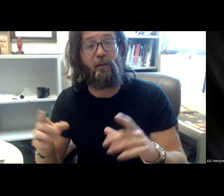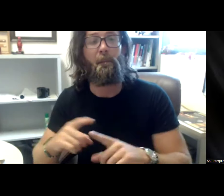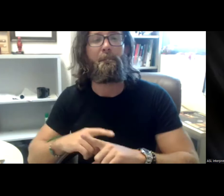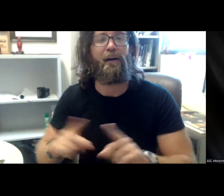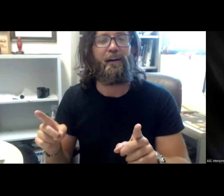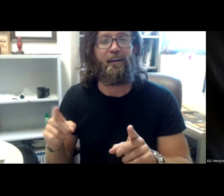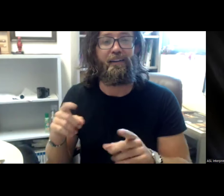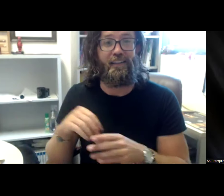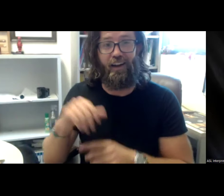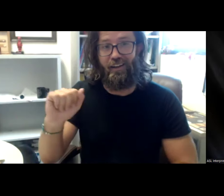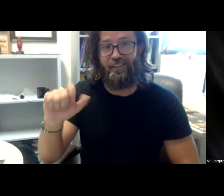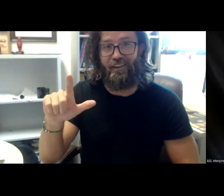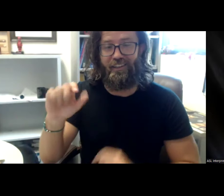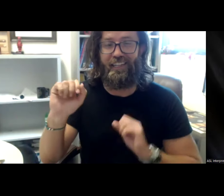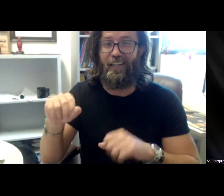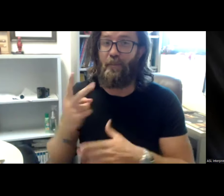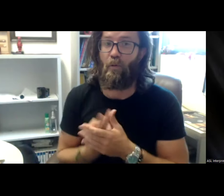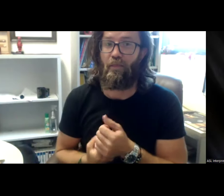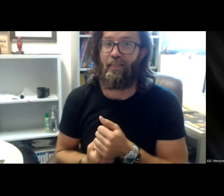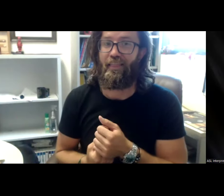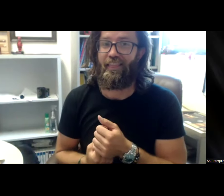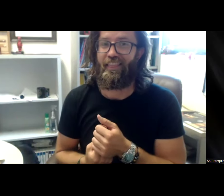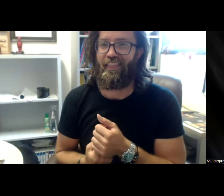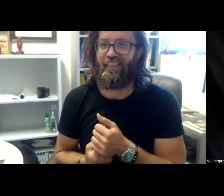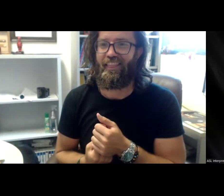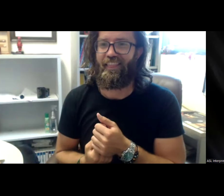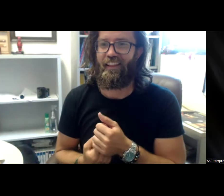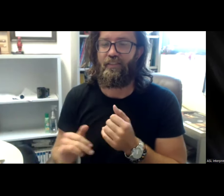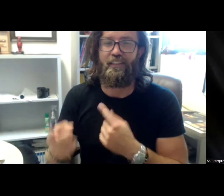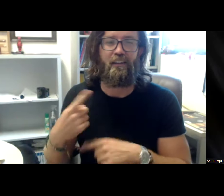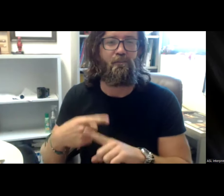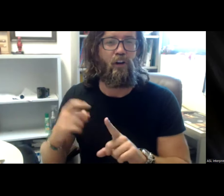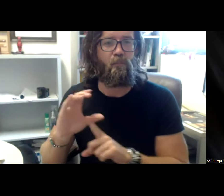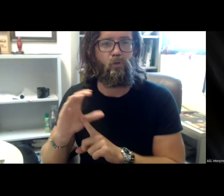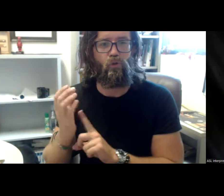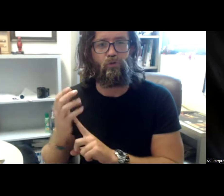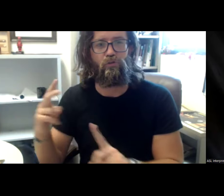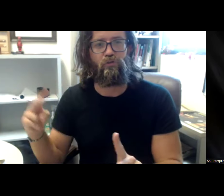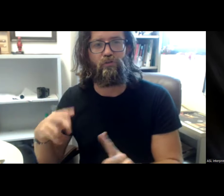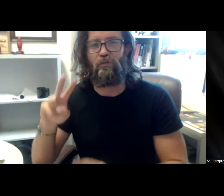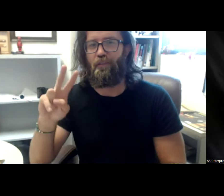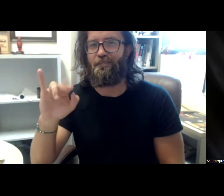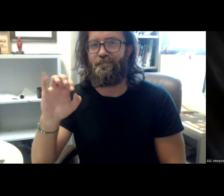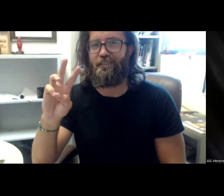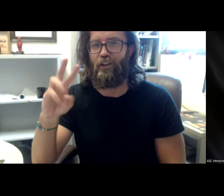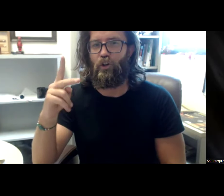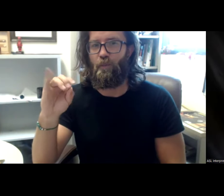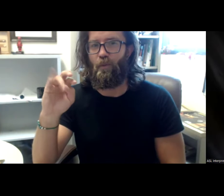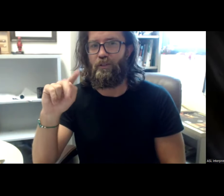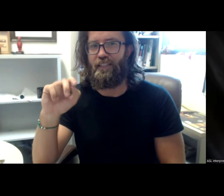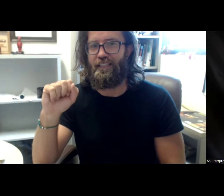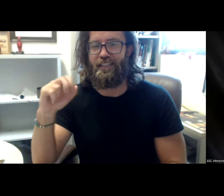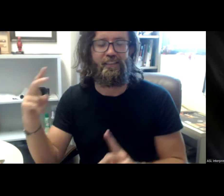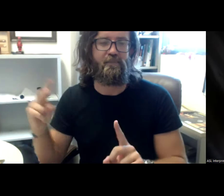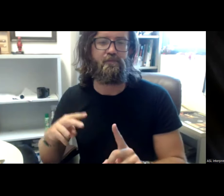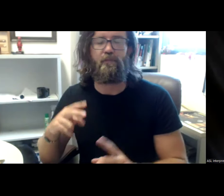English, it means a negative thing, but in ASL, it can be both negative or positive. The sign is really from a